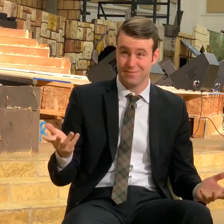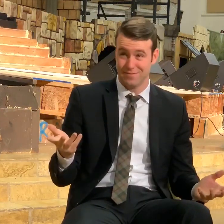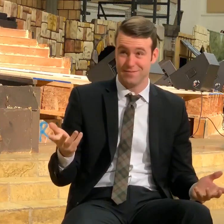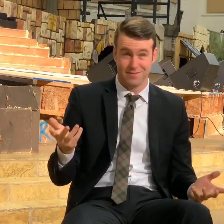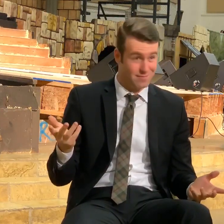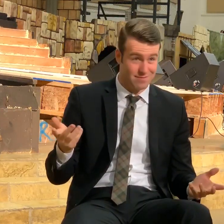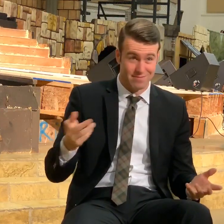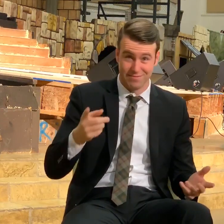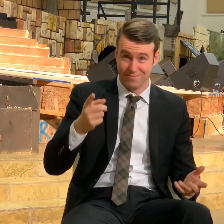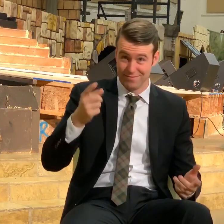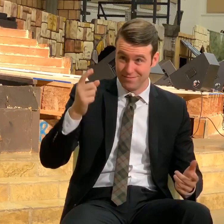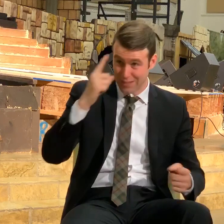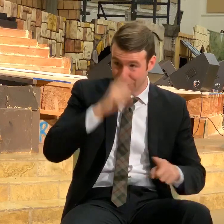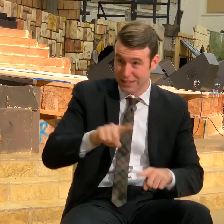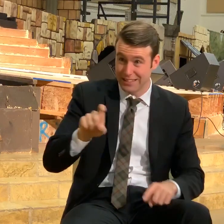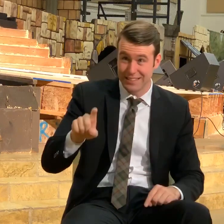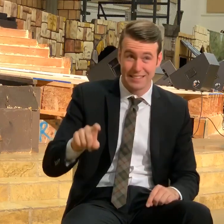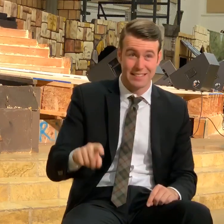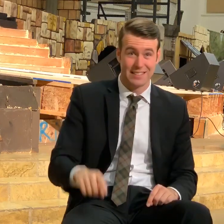Can I get a witness?